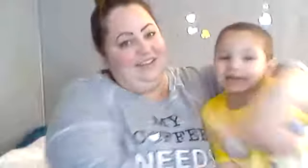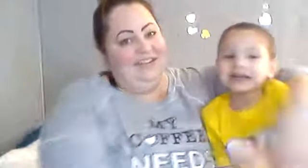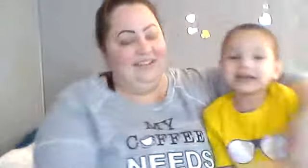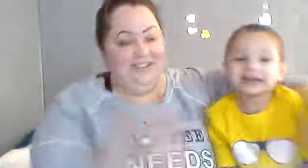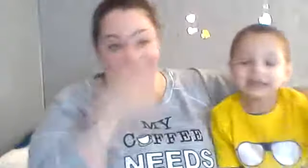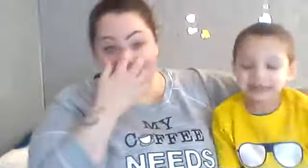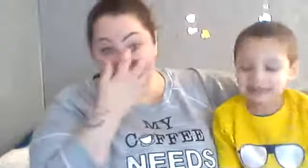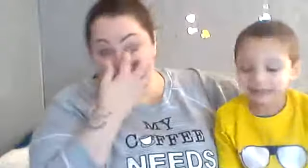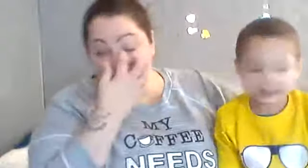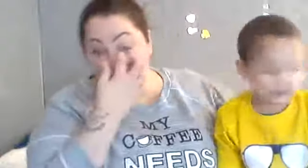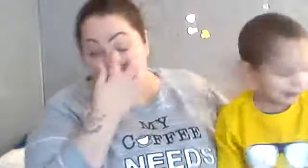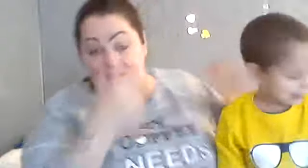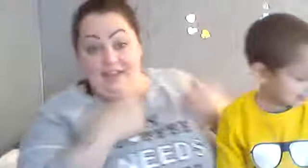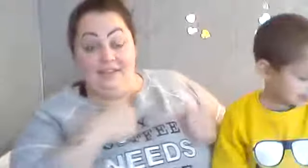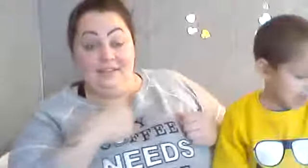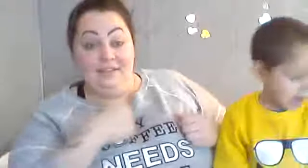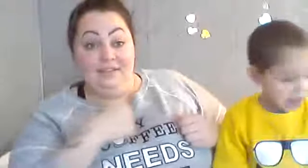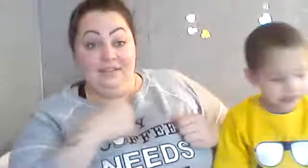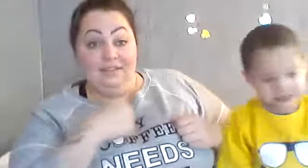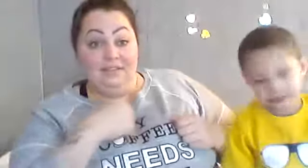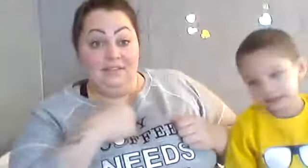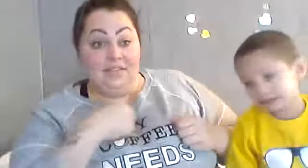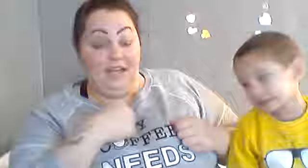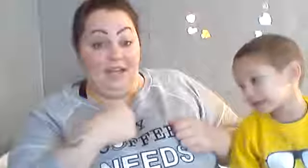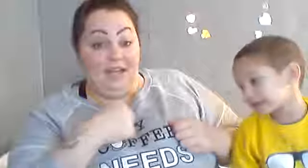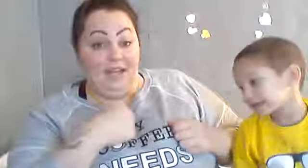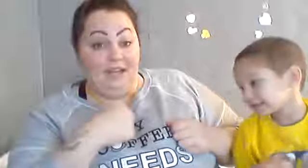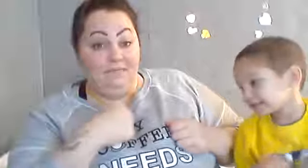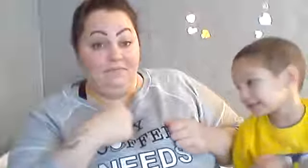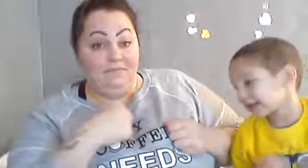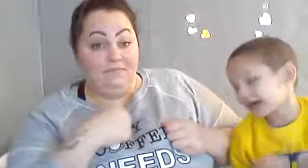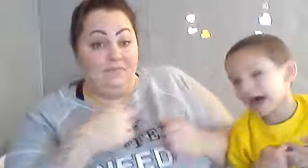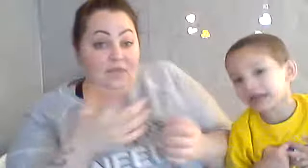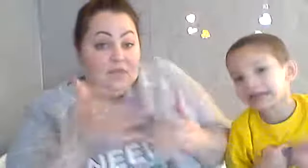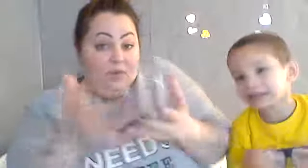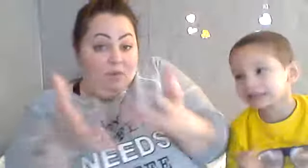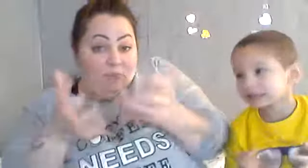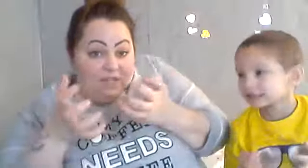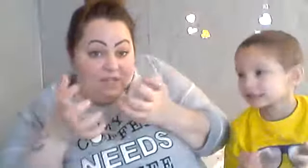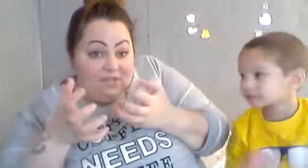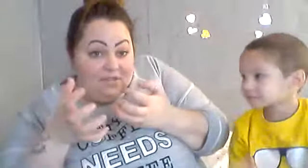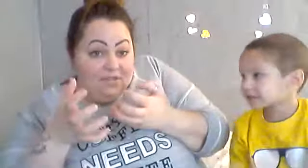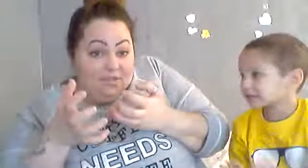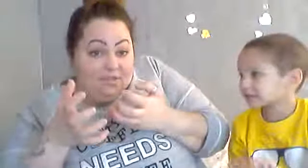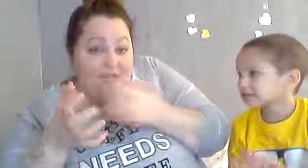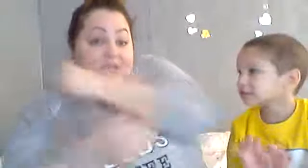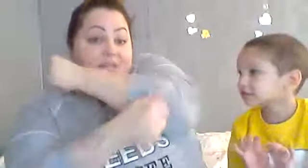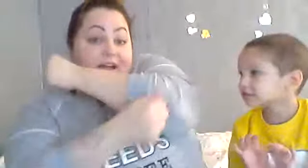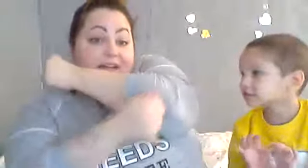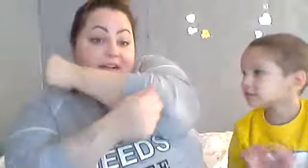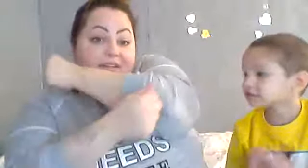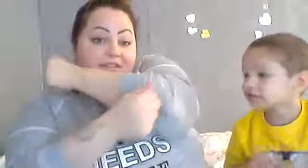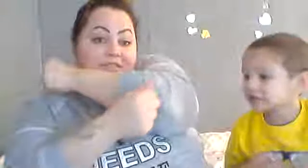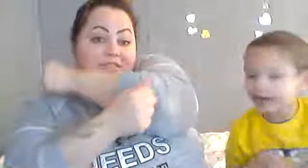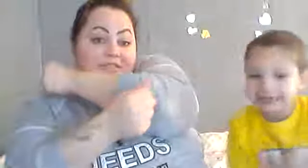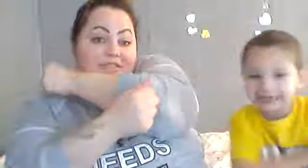Cracker. Say I. Sign it. I want cracker.